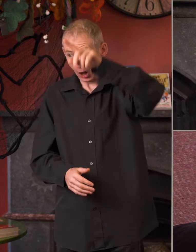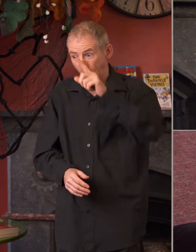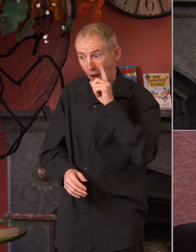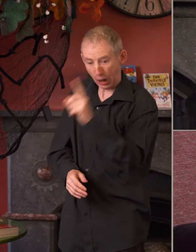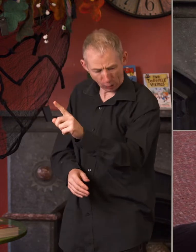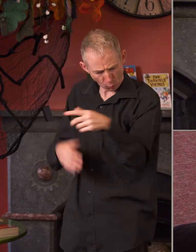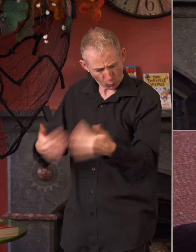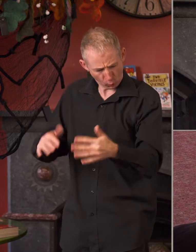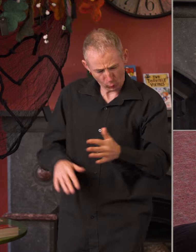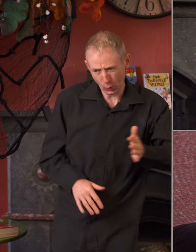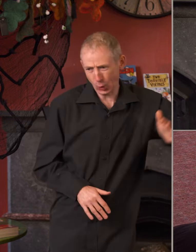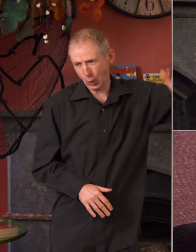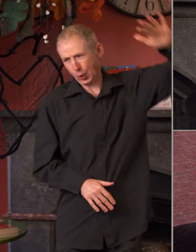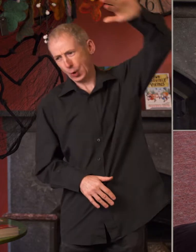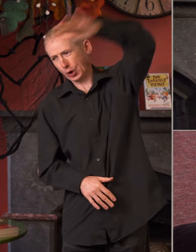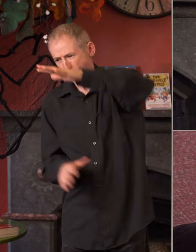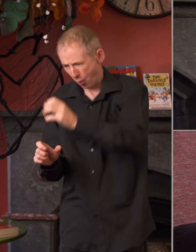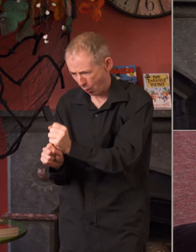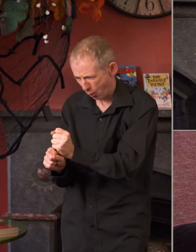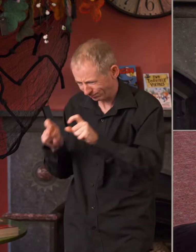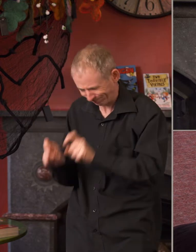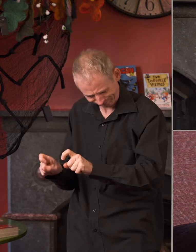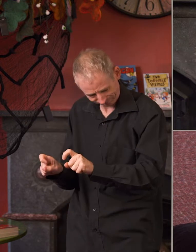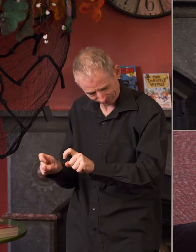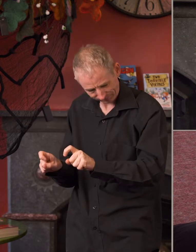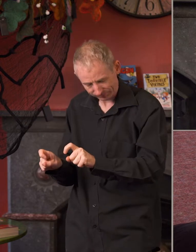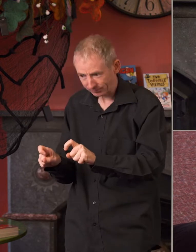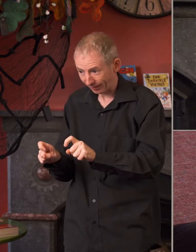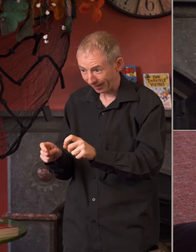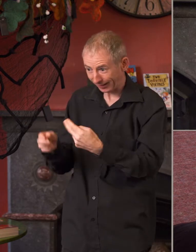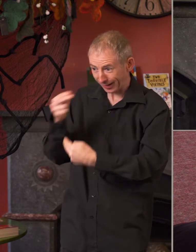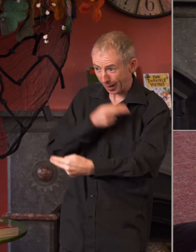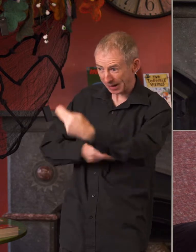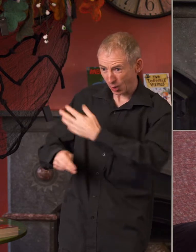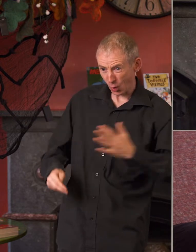wave. Hold tight. Here it comes.